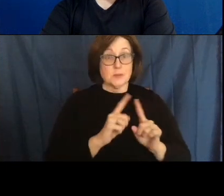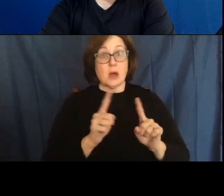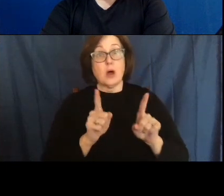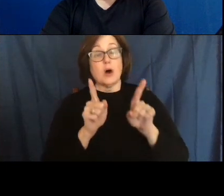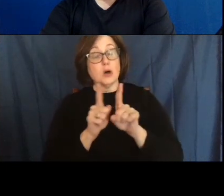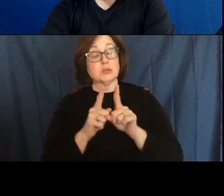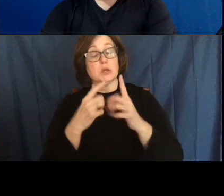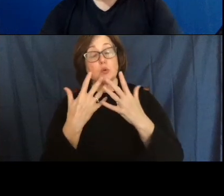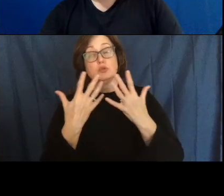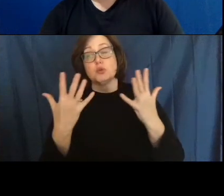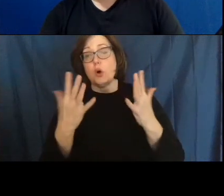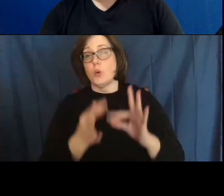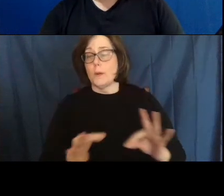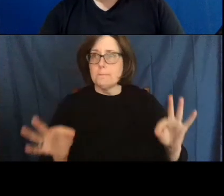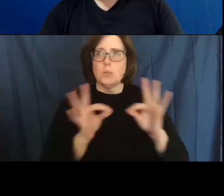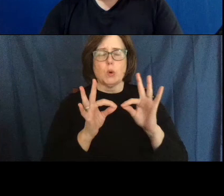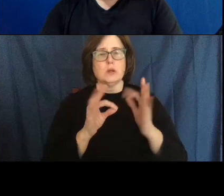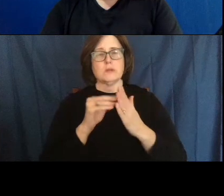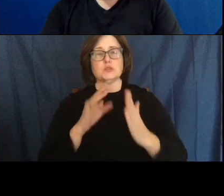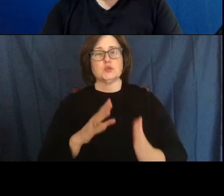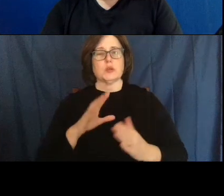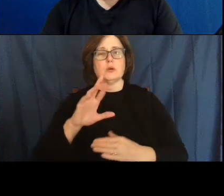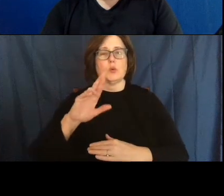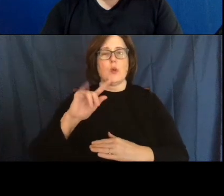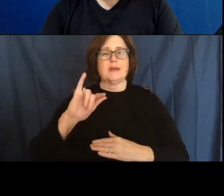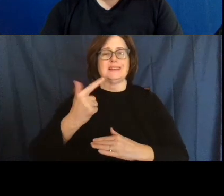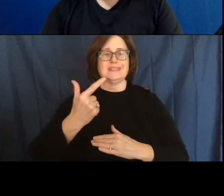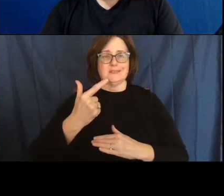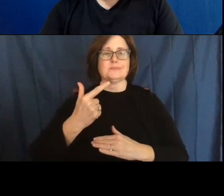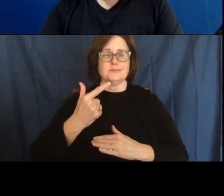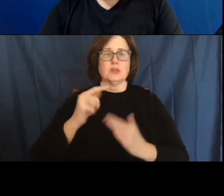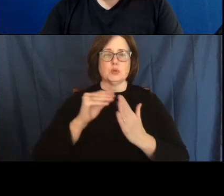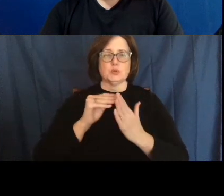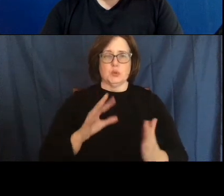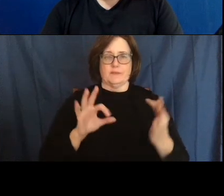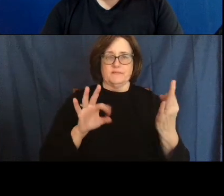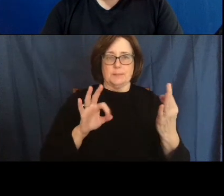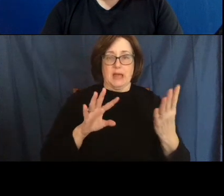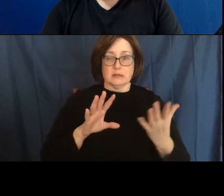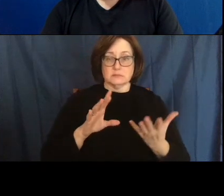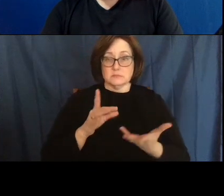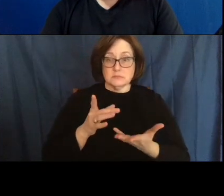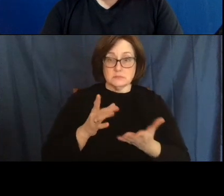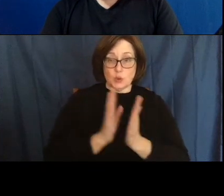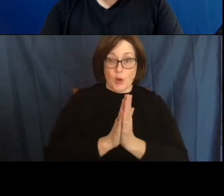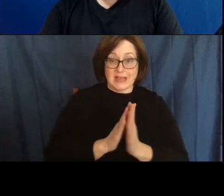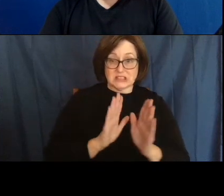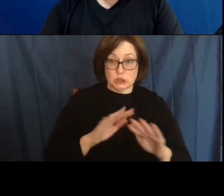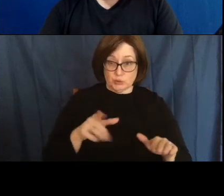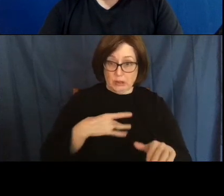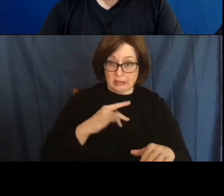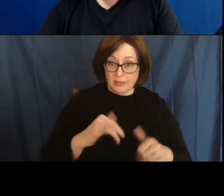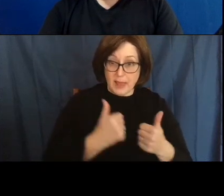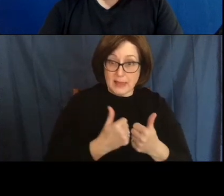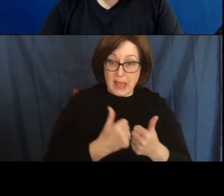and end of these trials. At the beginning, you ask the children if they like the game, or do they think it's boring, what part they like the most,